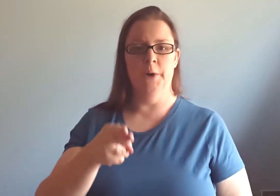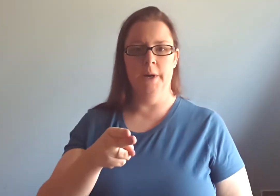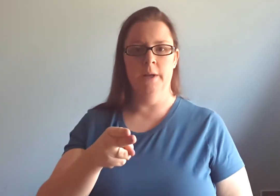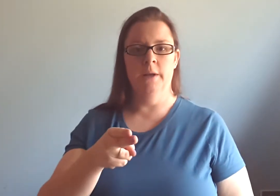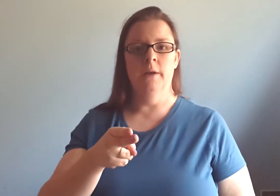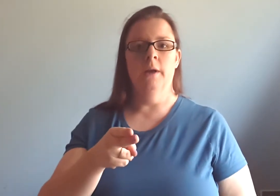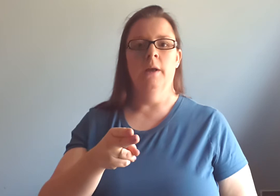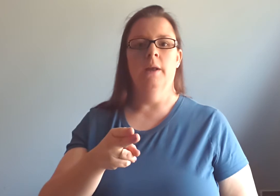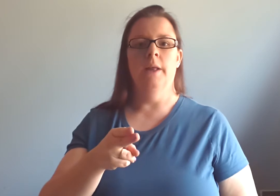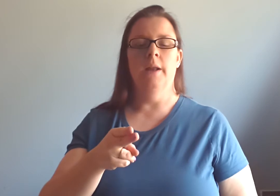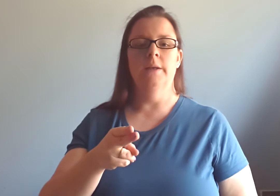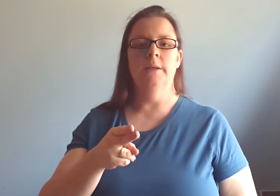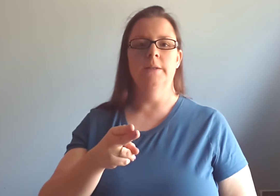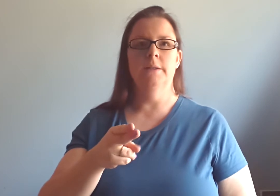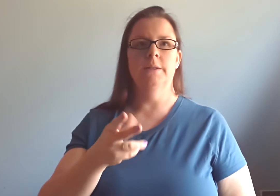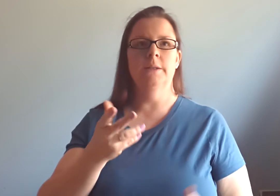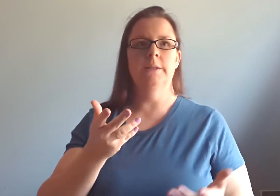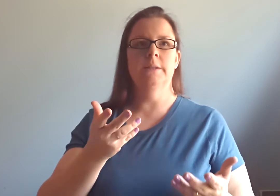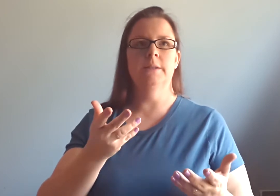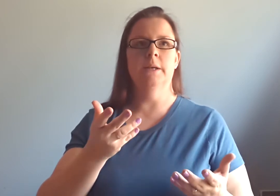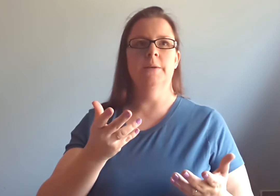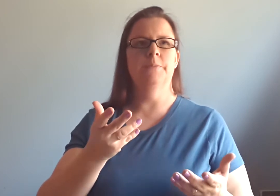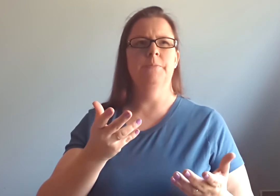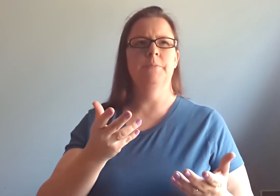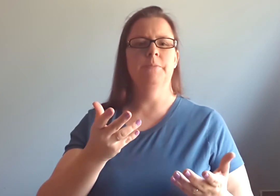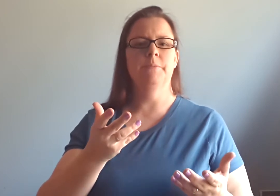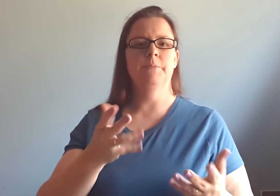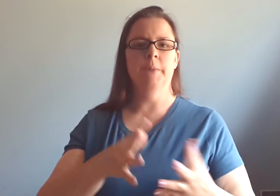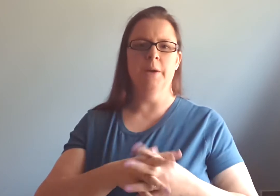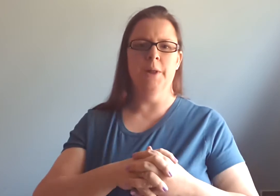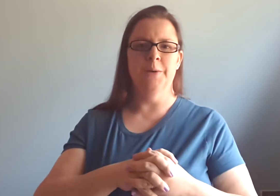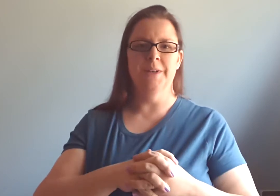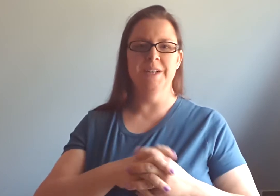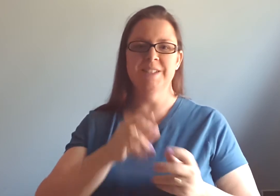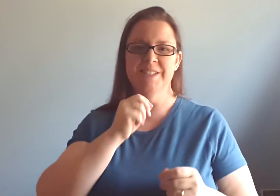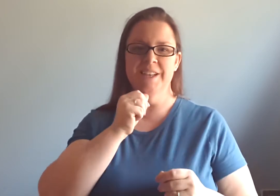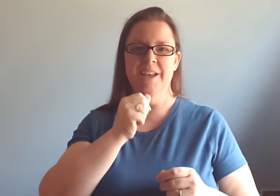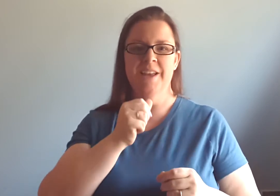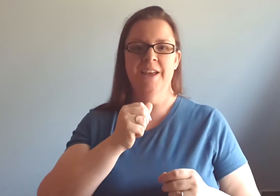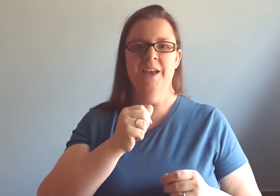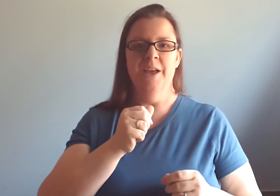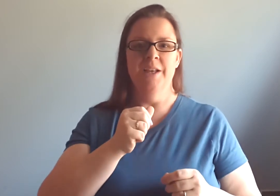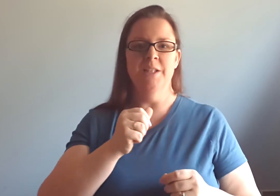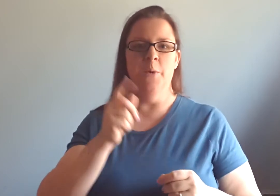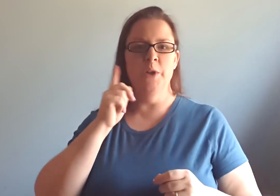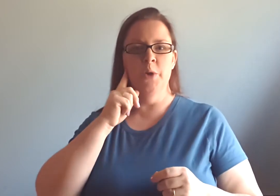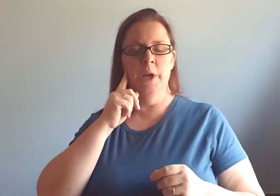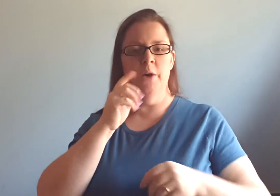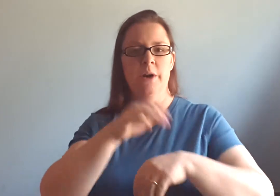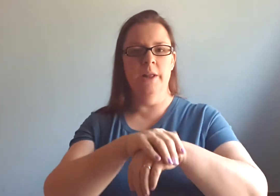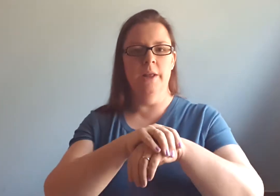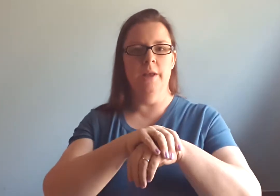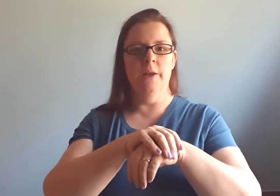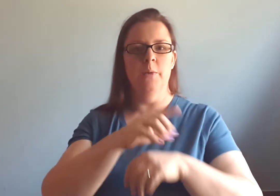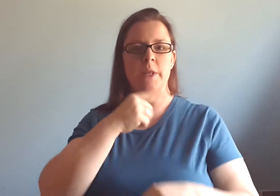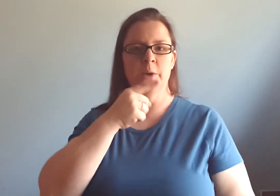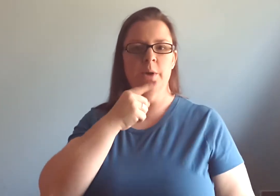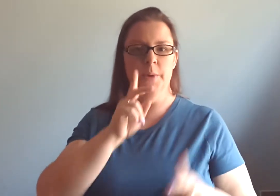hearing. That it's I don't know, it's not what you hear with hearing